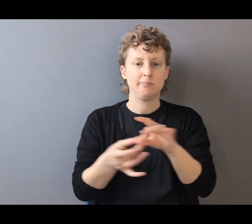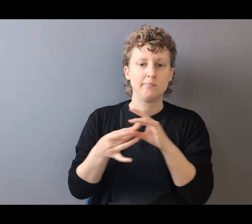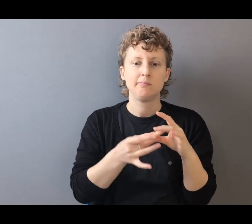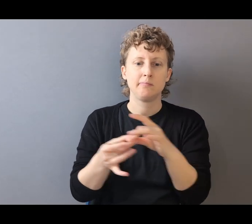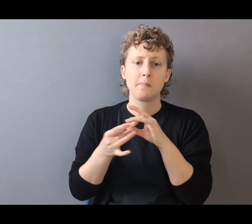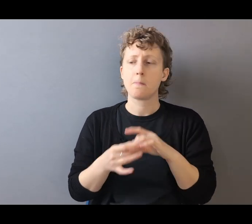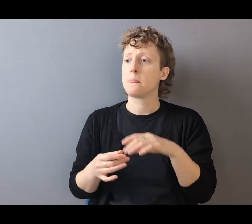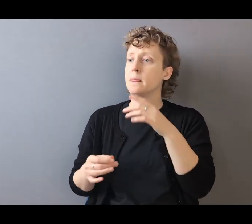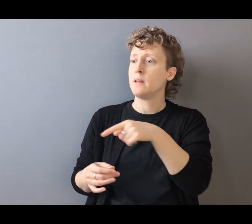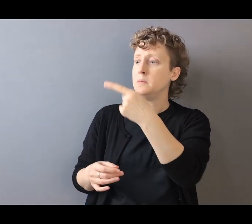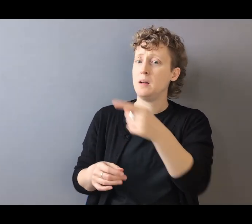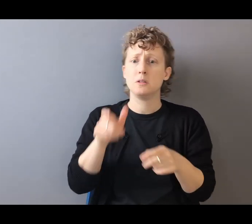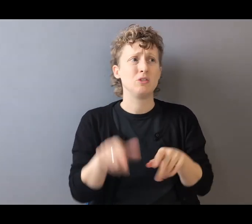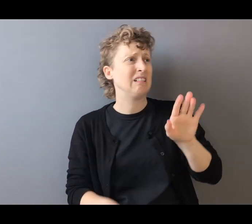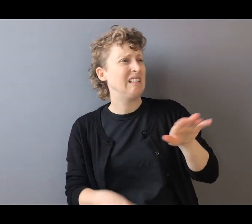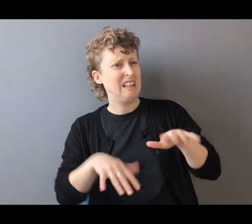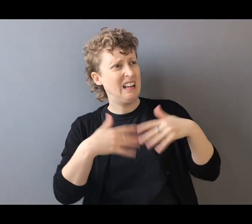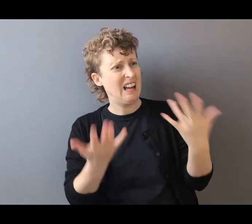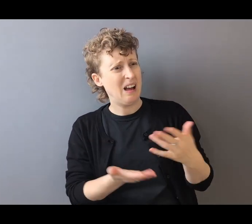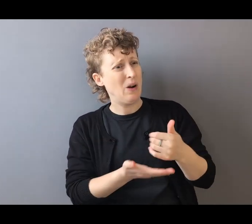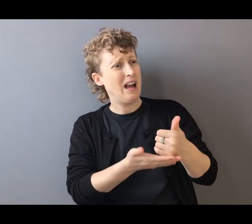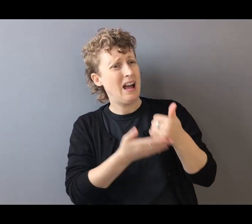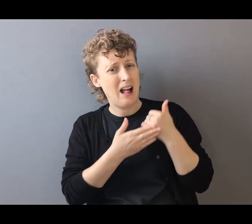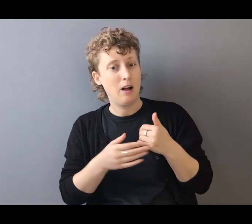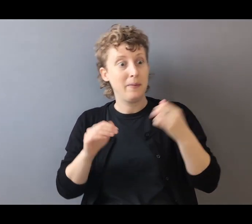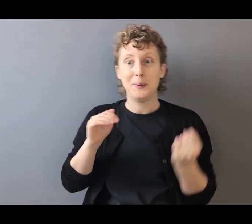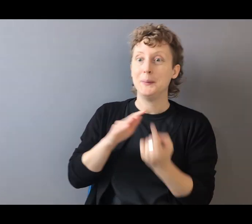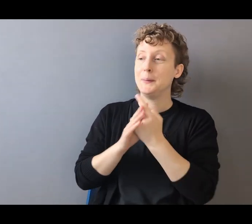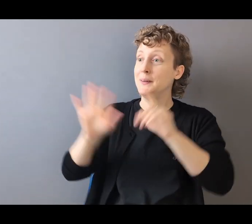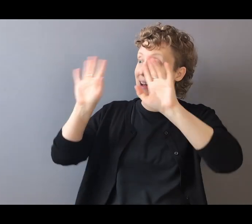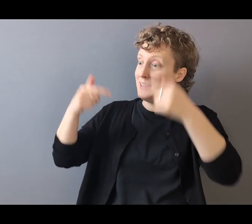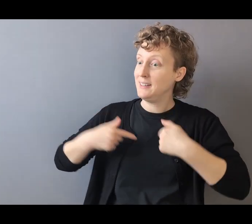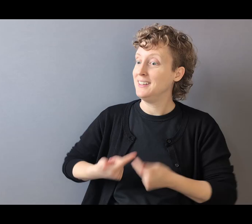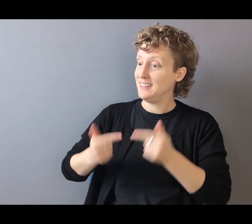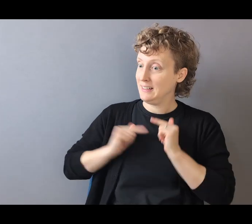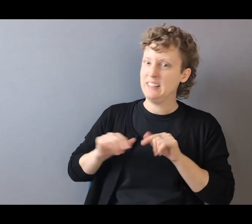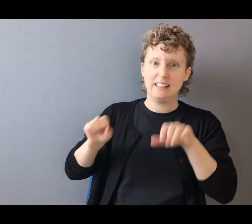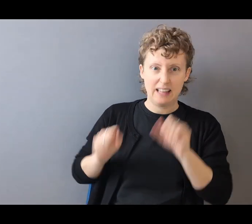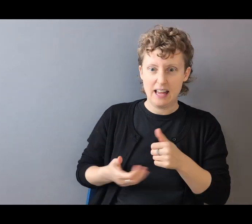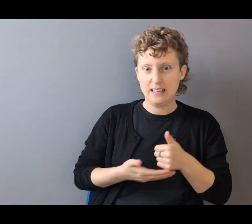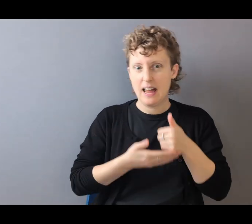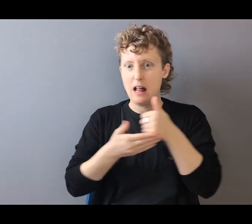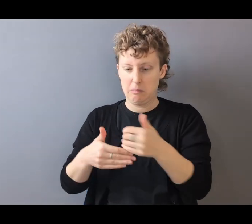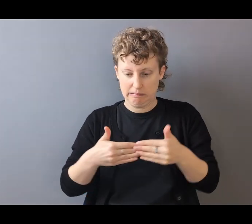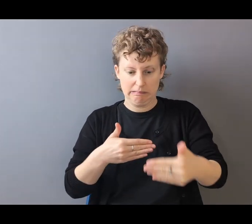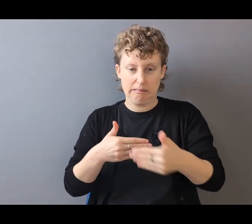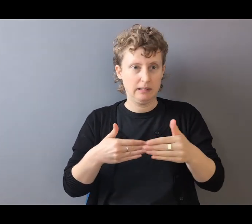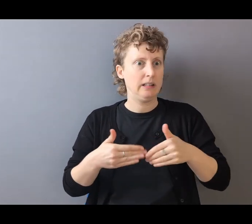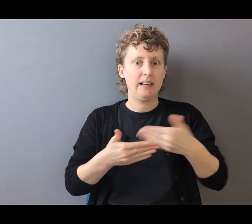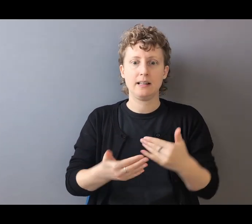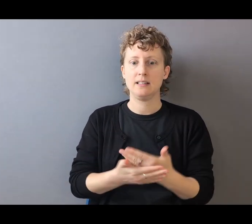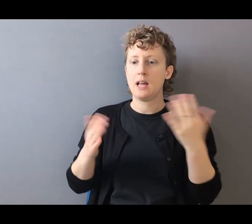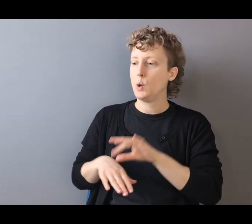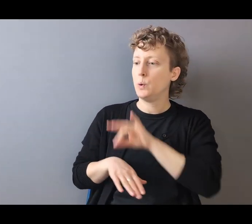help me about doing something? How do you do it? And then there's always someone popping up in the next 24 hours, trying to give some